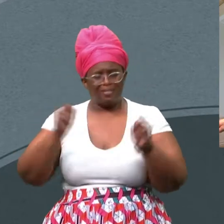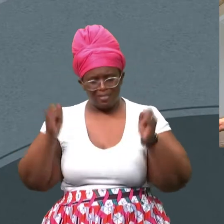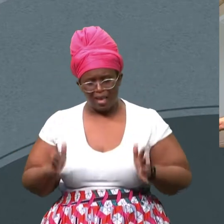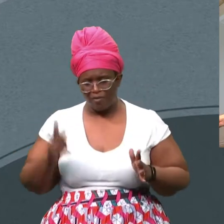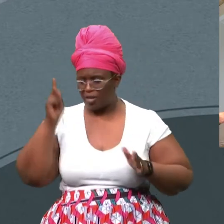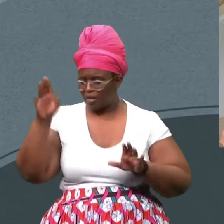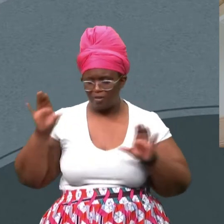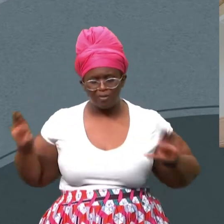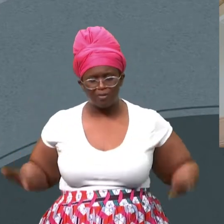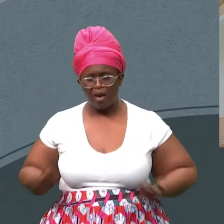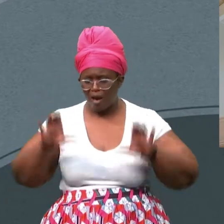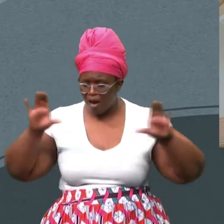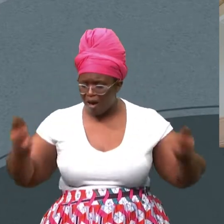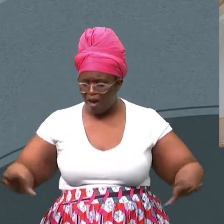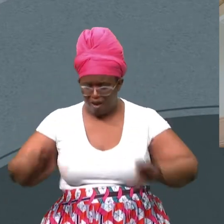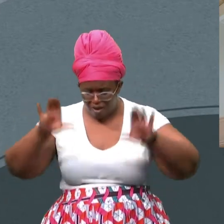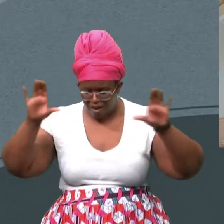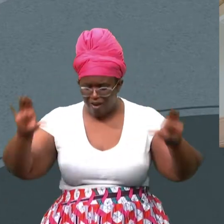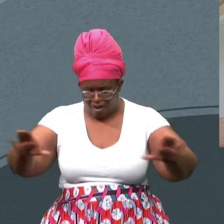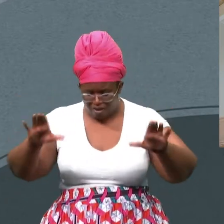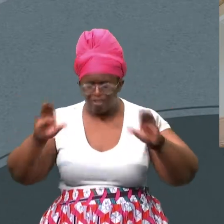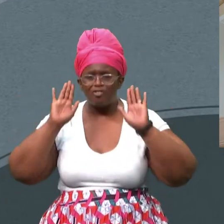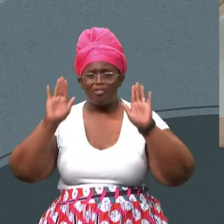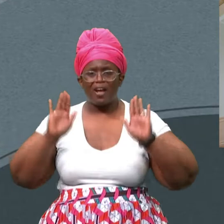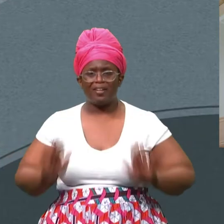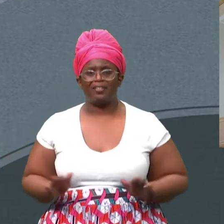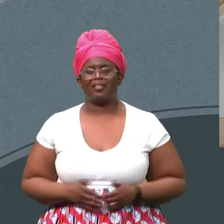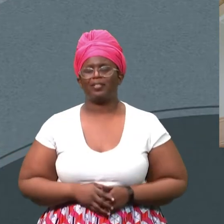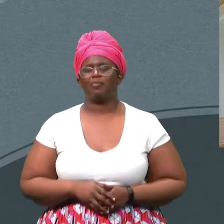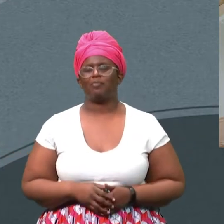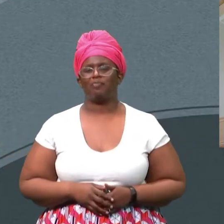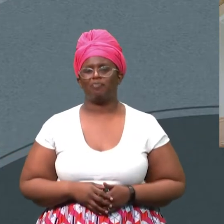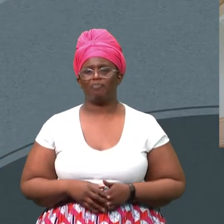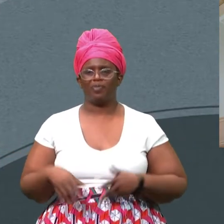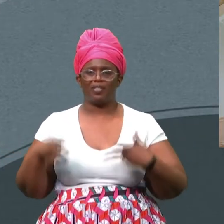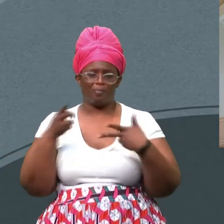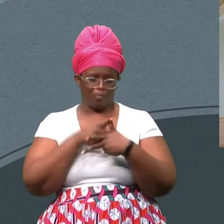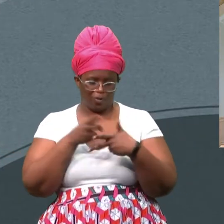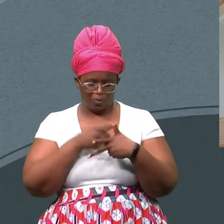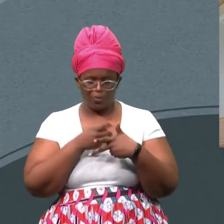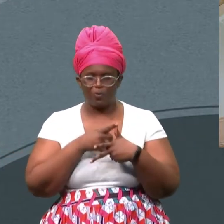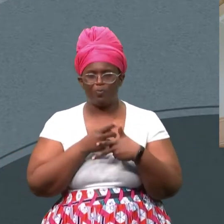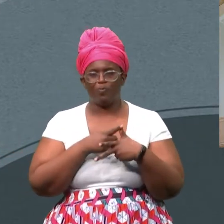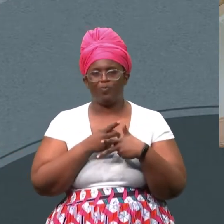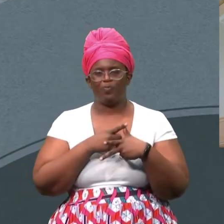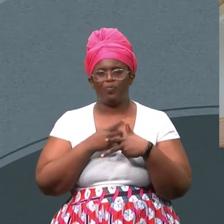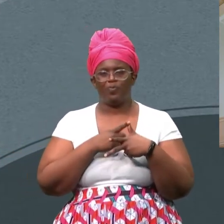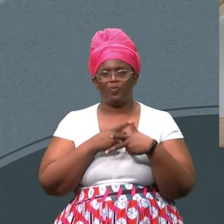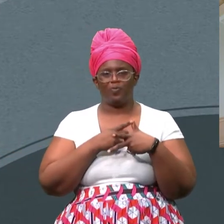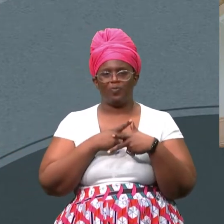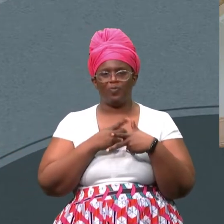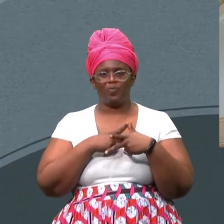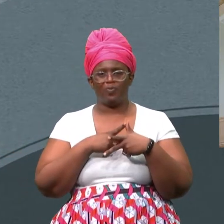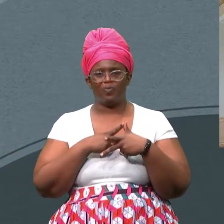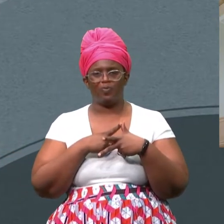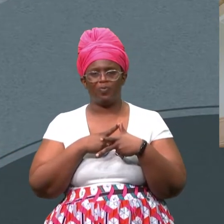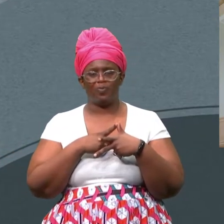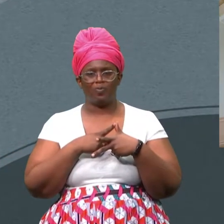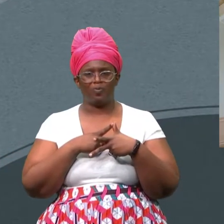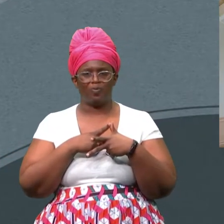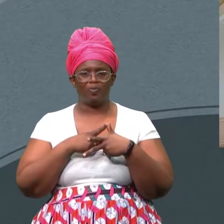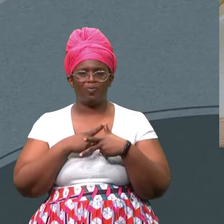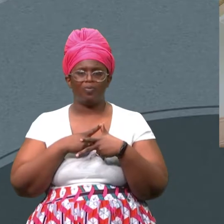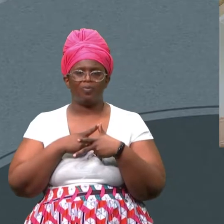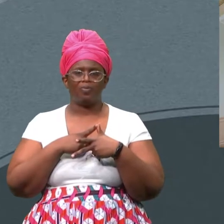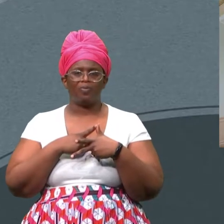stuff. Grateful praise. Three things. Here's the first point today. First thing I want to lift up today is that this text